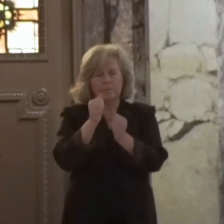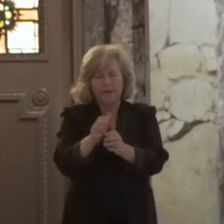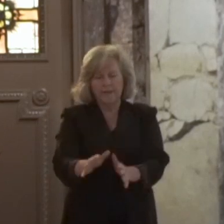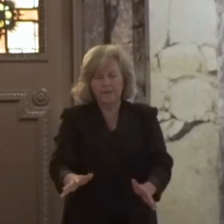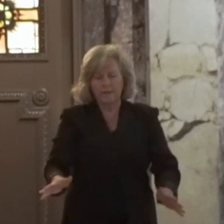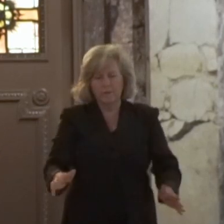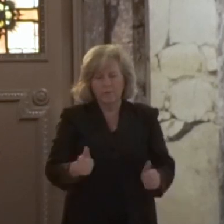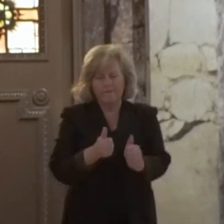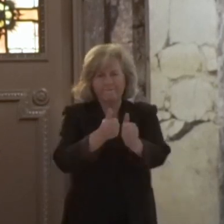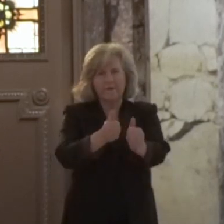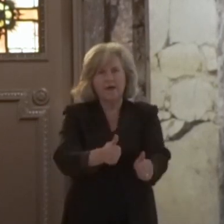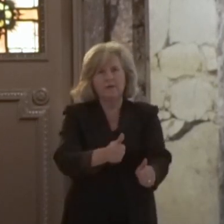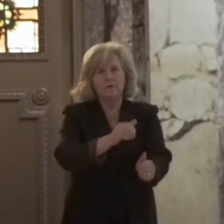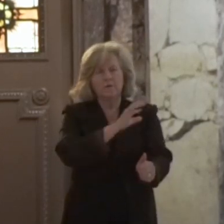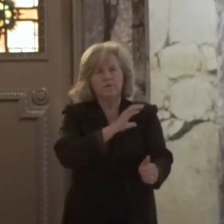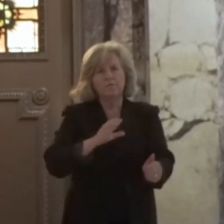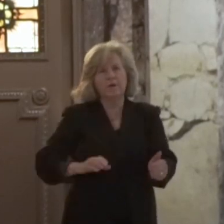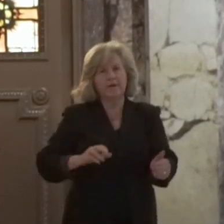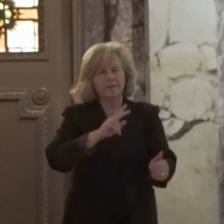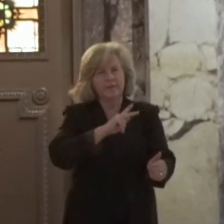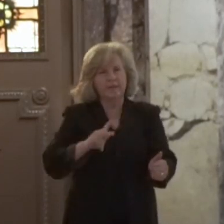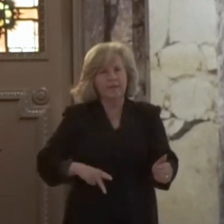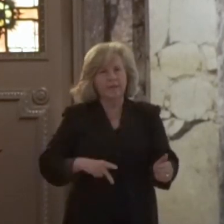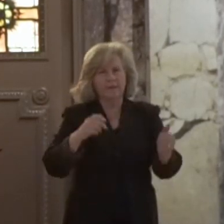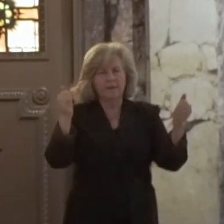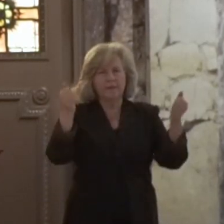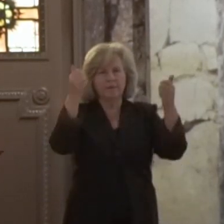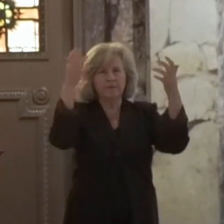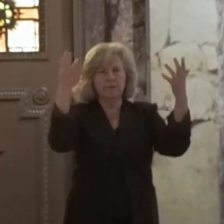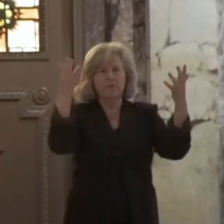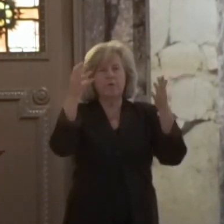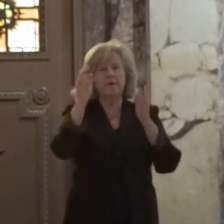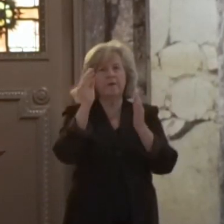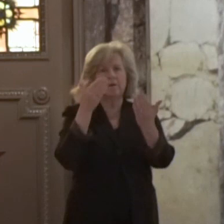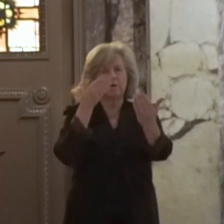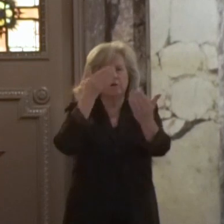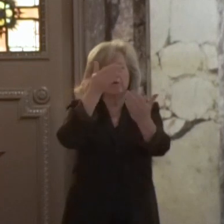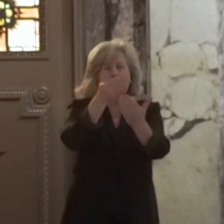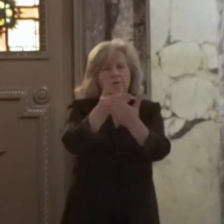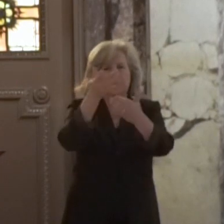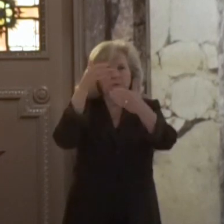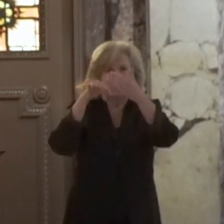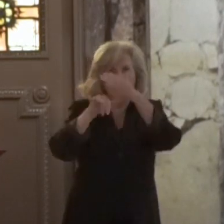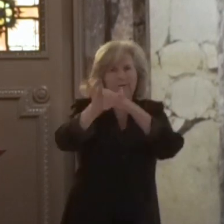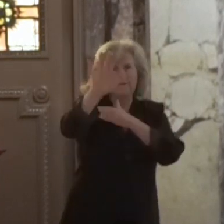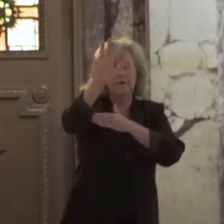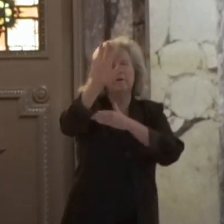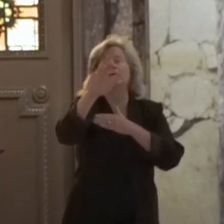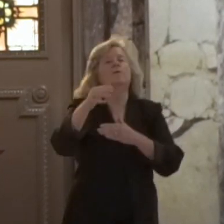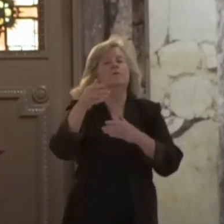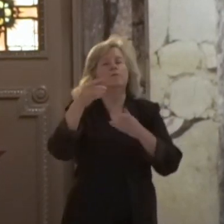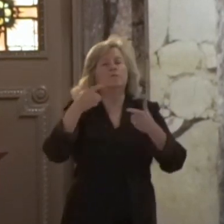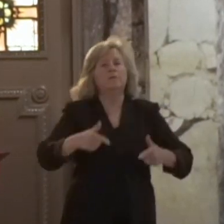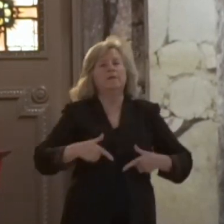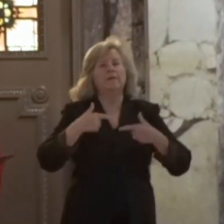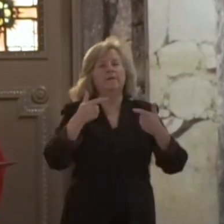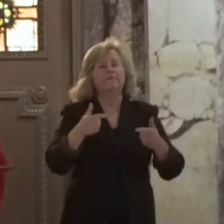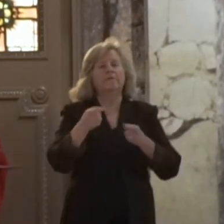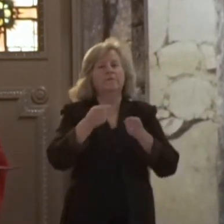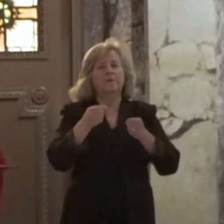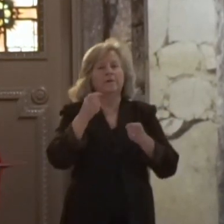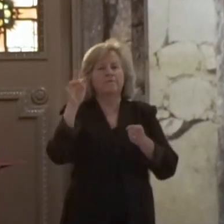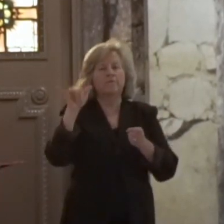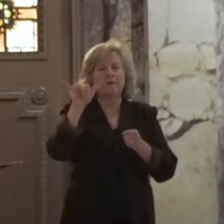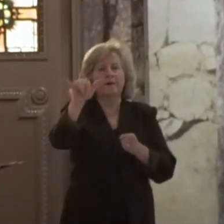the King in exaltation may reach the eternal Jerusalem through him, who lives and reigns forever and